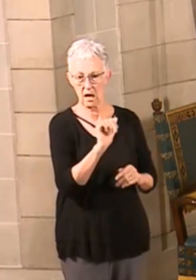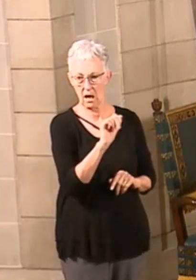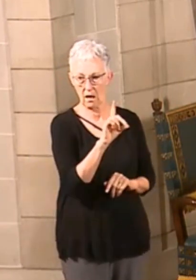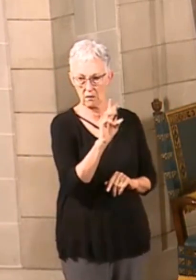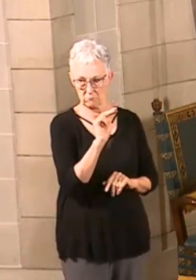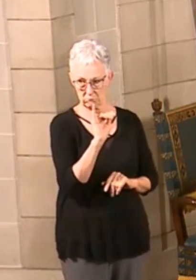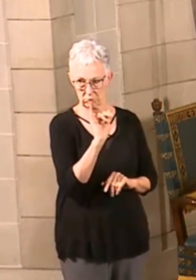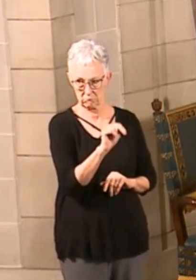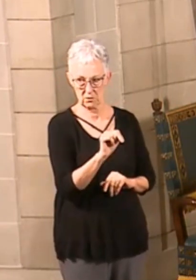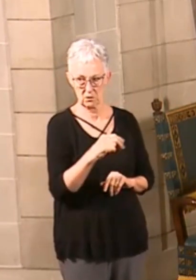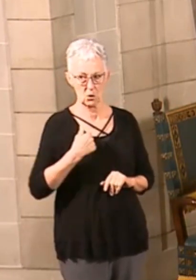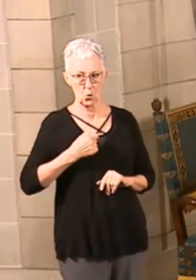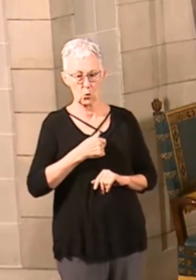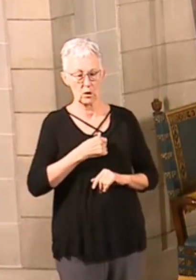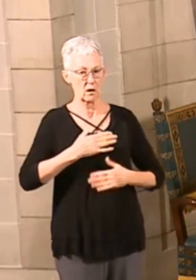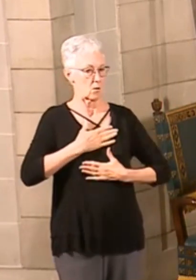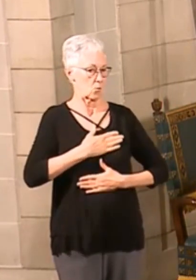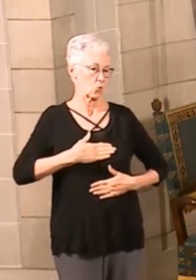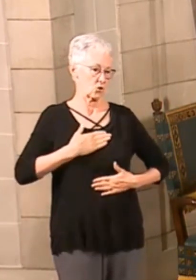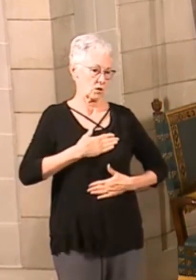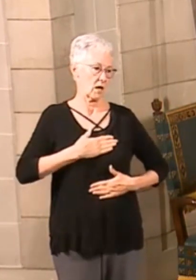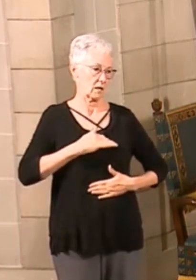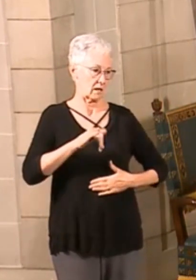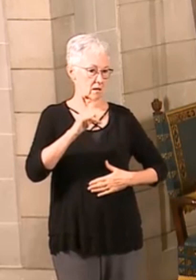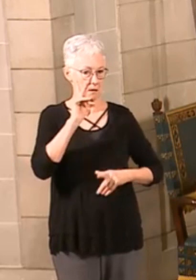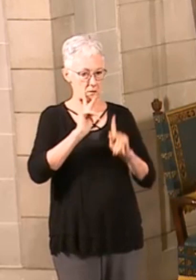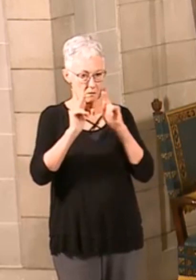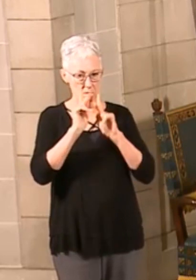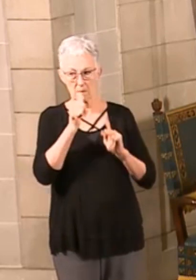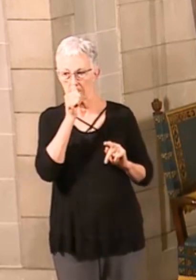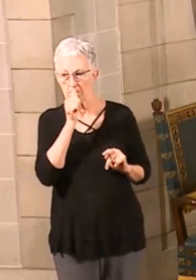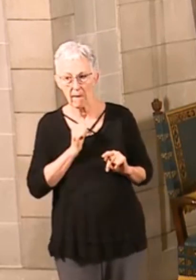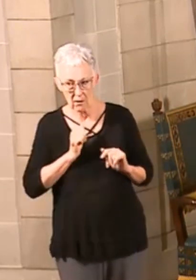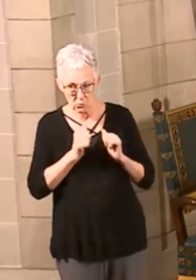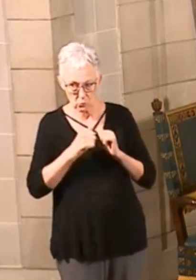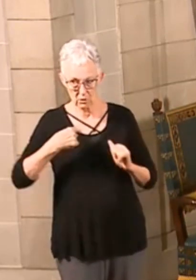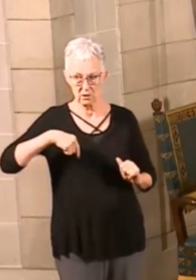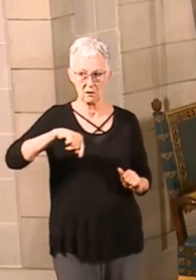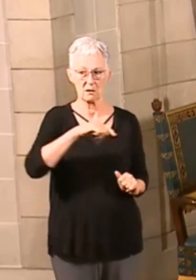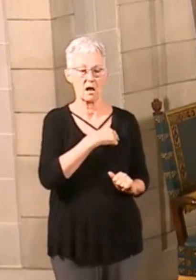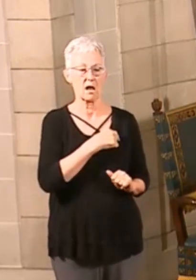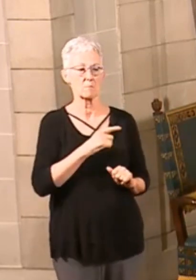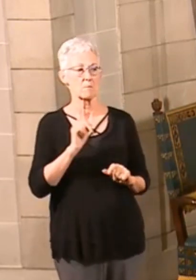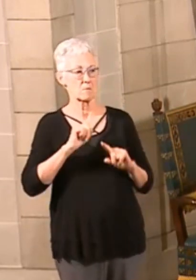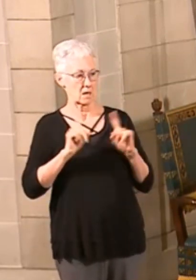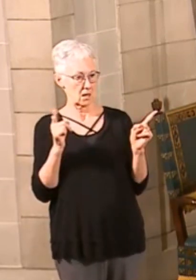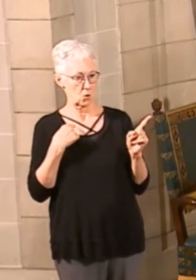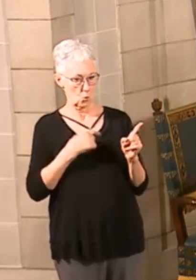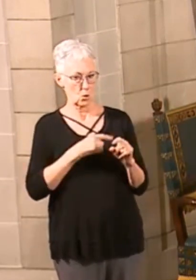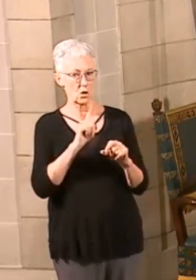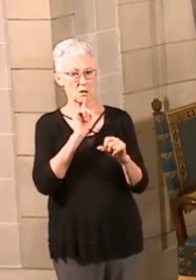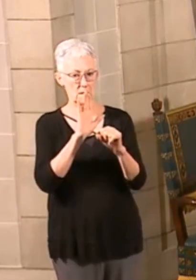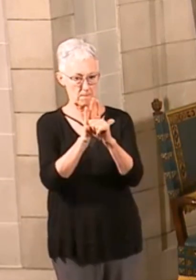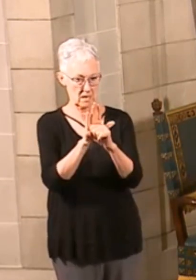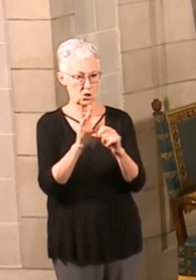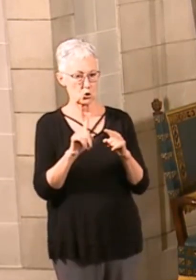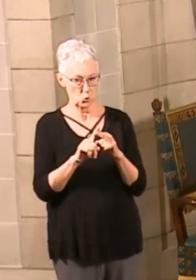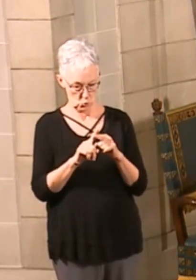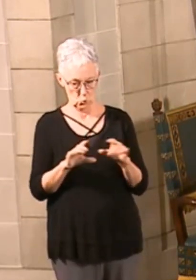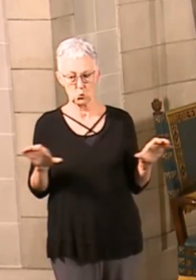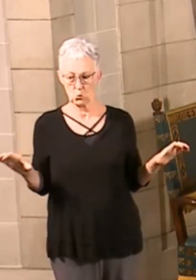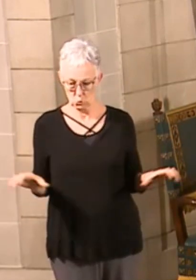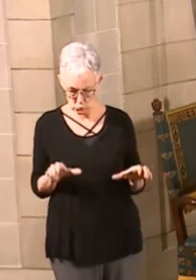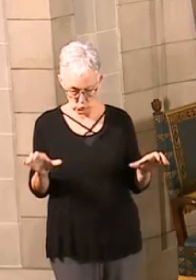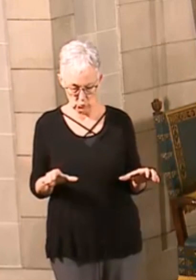we would appreciate everyone's patience and understanding, and we are completely committed to seeing this through all 4 quarters. That's what we do in Nebraska. We